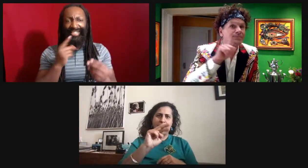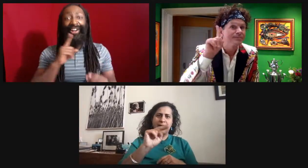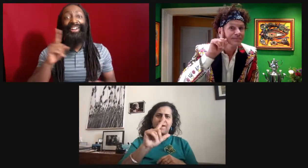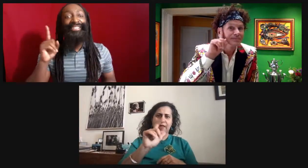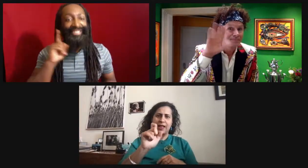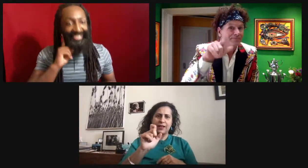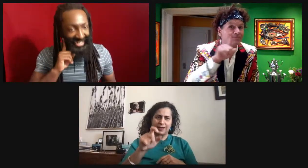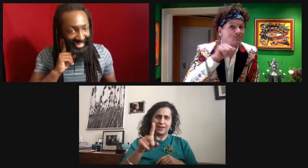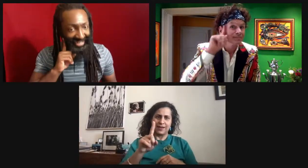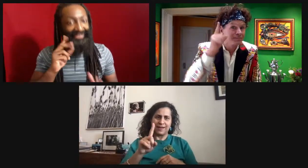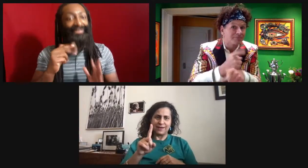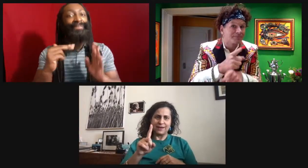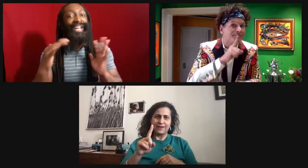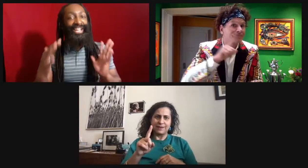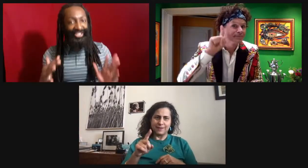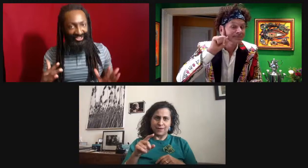I think yes, it's yes. Granville. Yes, yes.